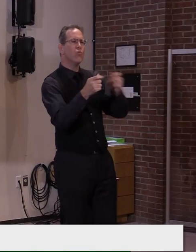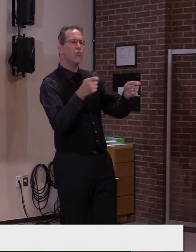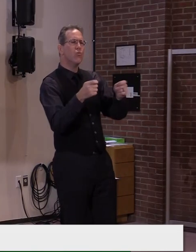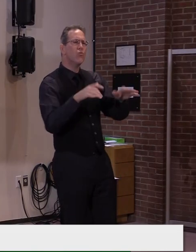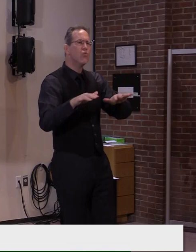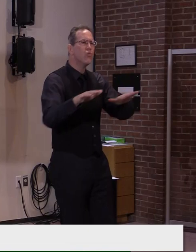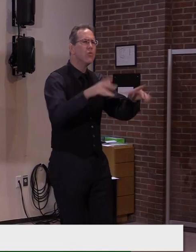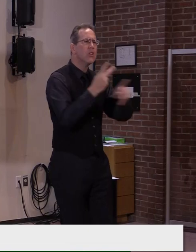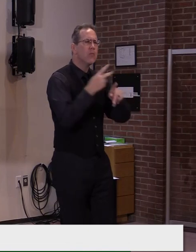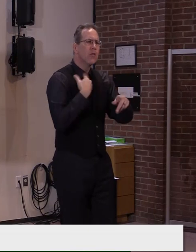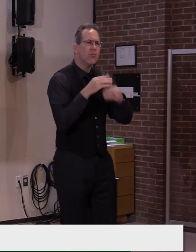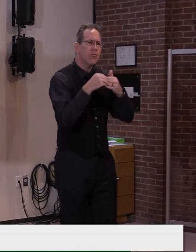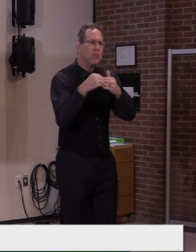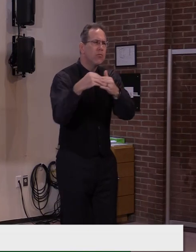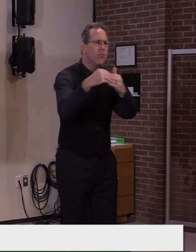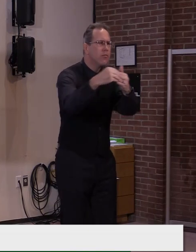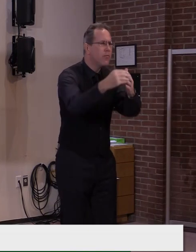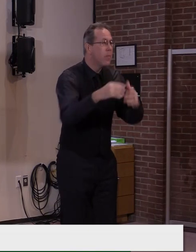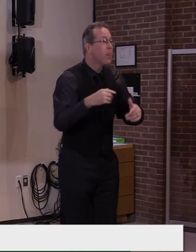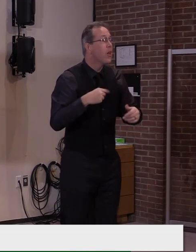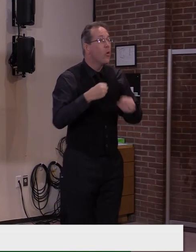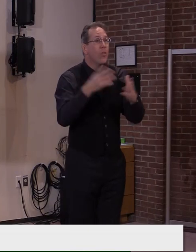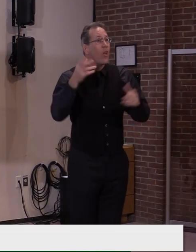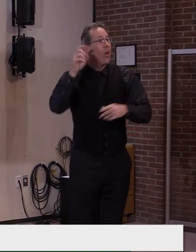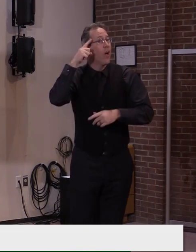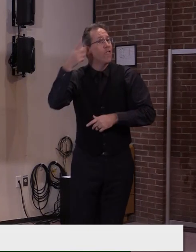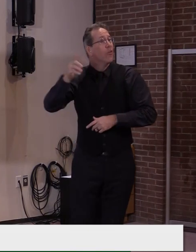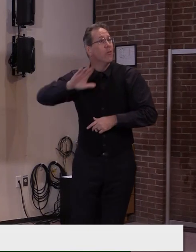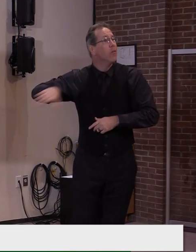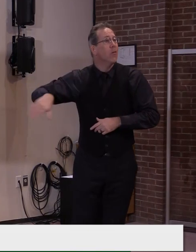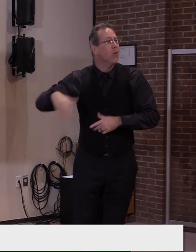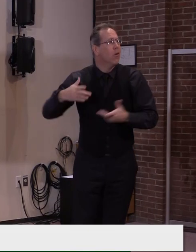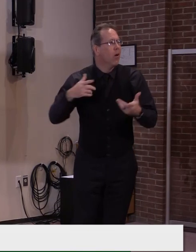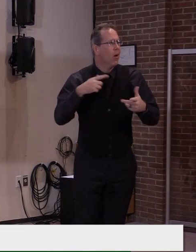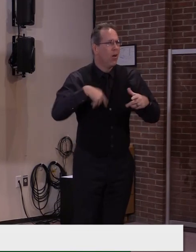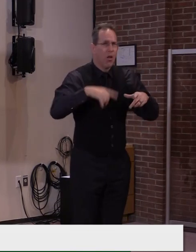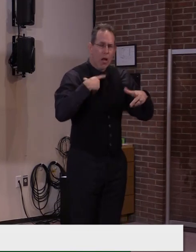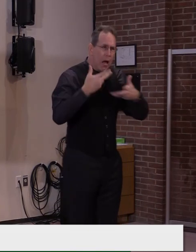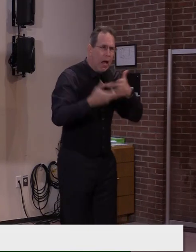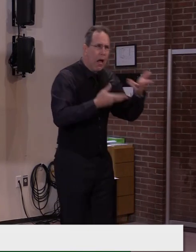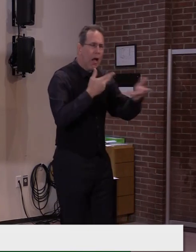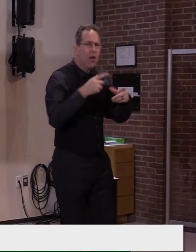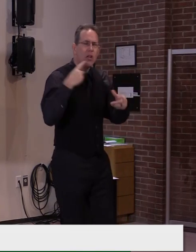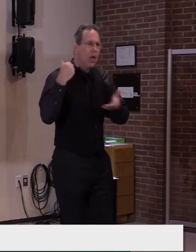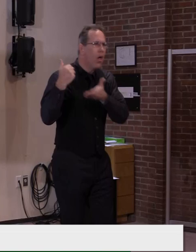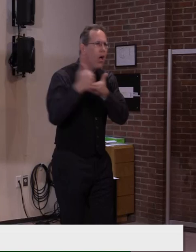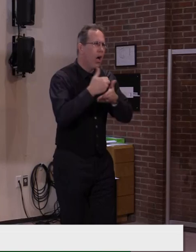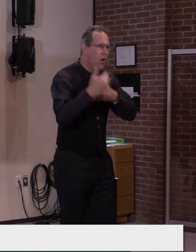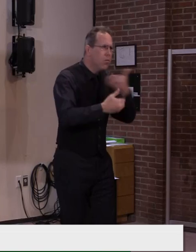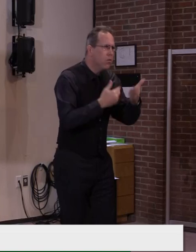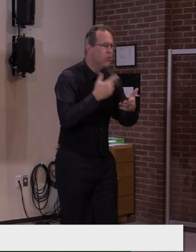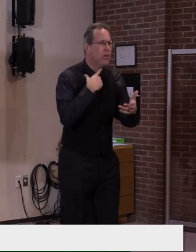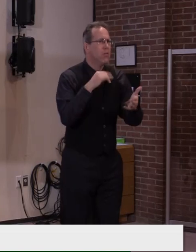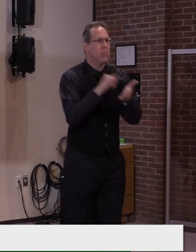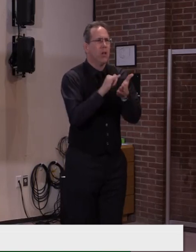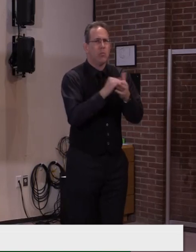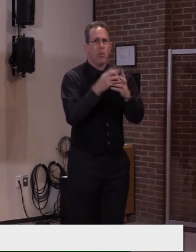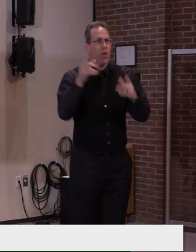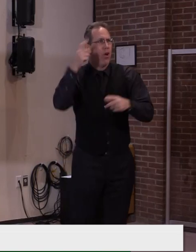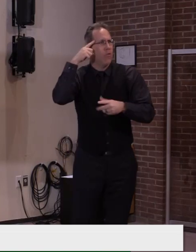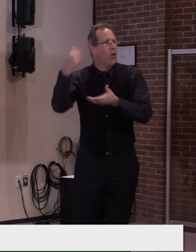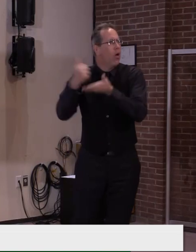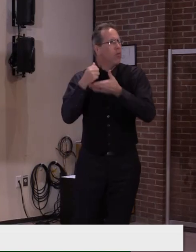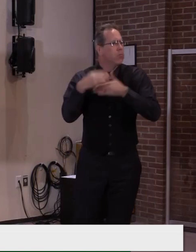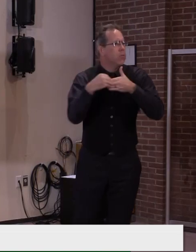world-class infrastructure that I just mentioned. For those who don't know, we are successful because the governor dug